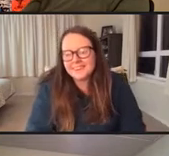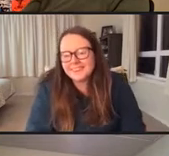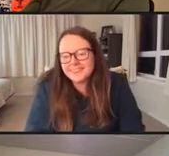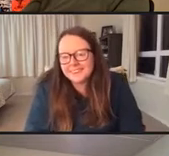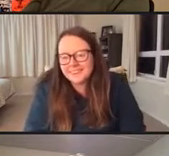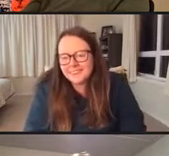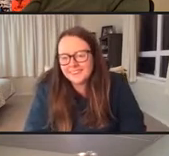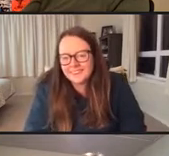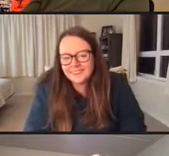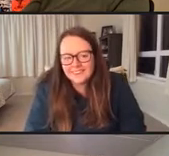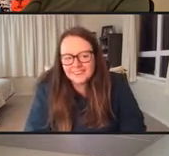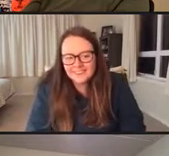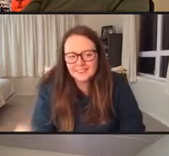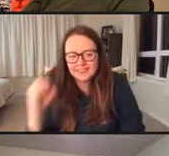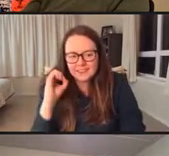on.